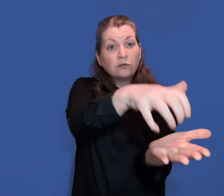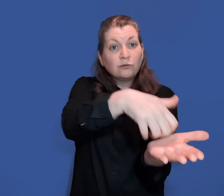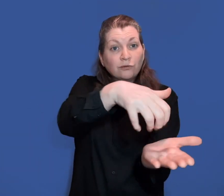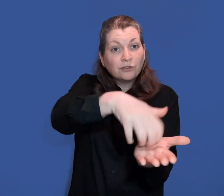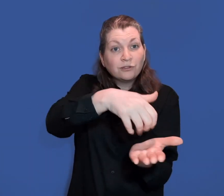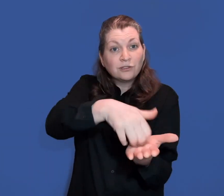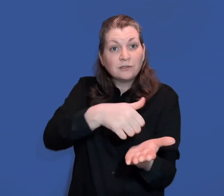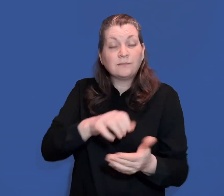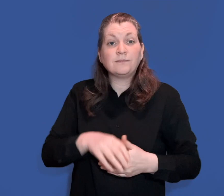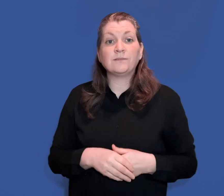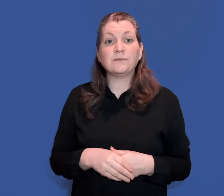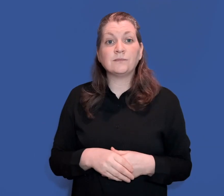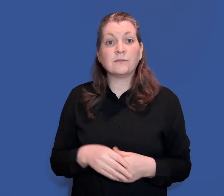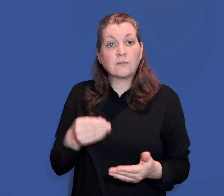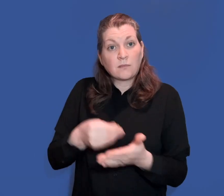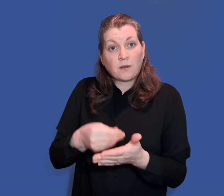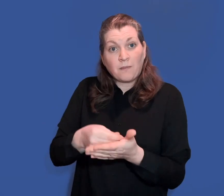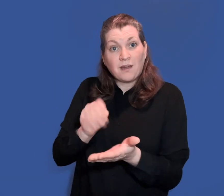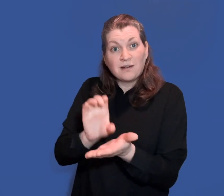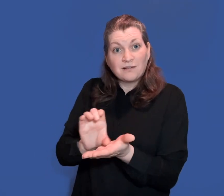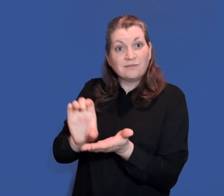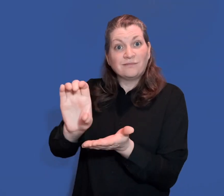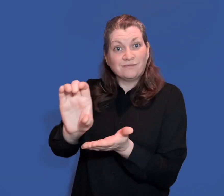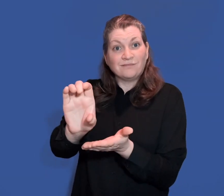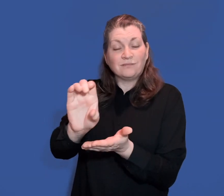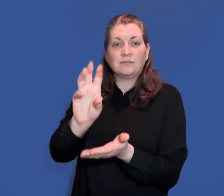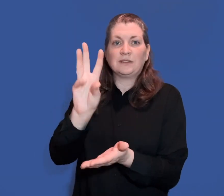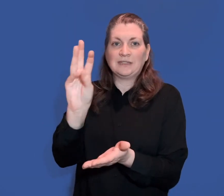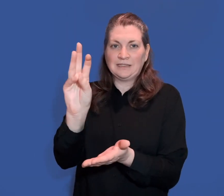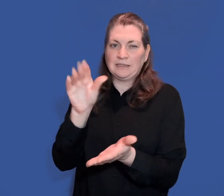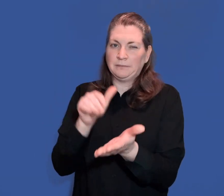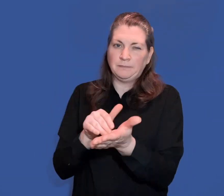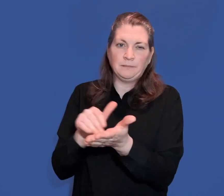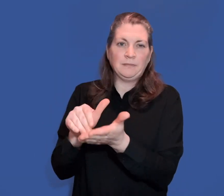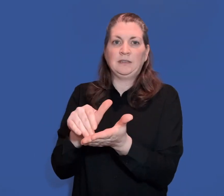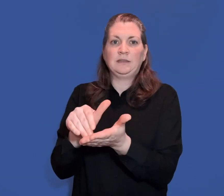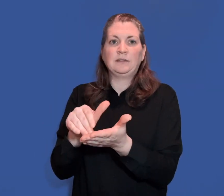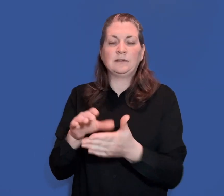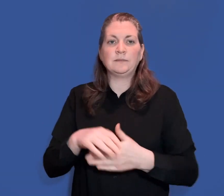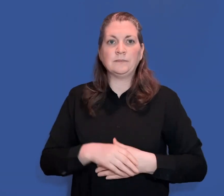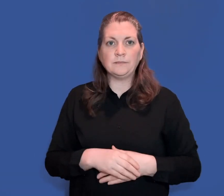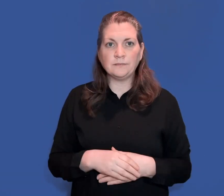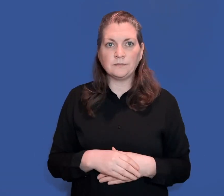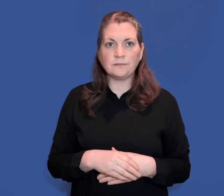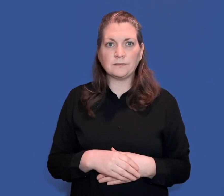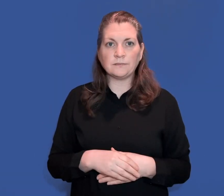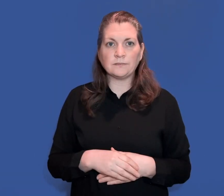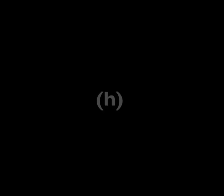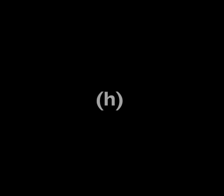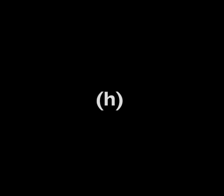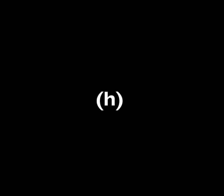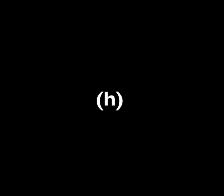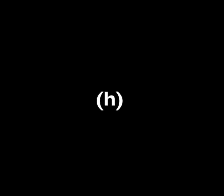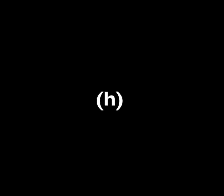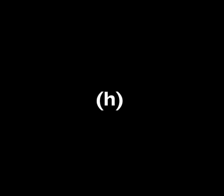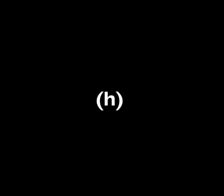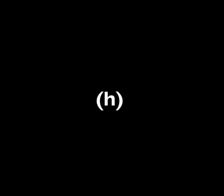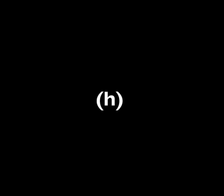Category G is for the Providence River Dredging Project, which has a proposed budget of $6